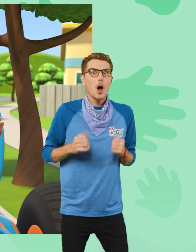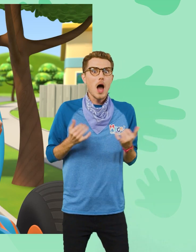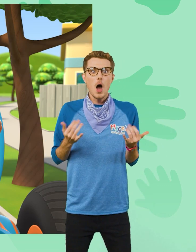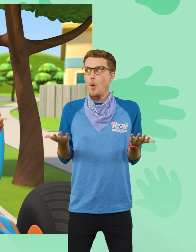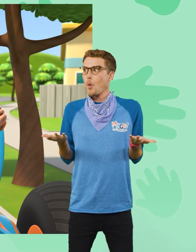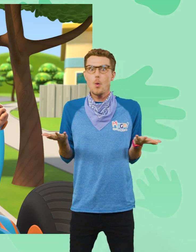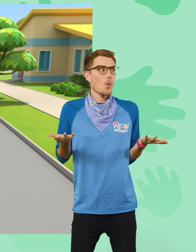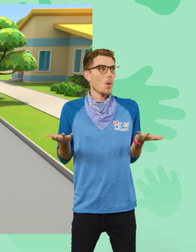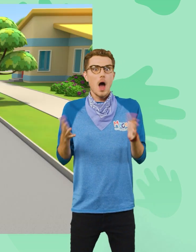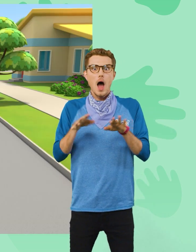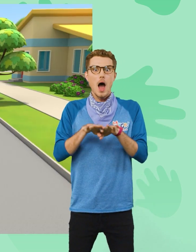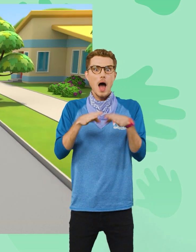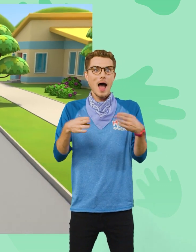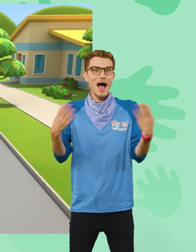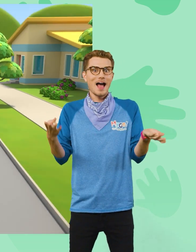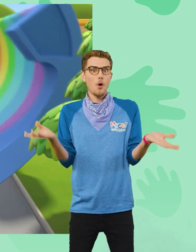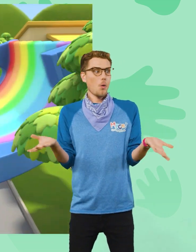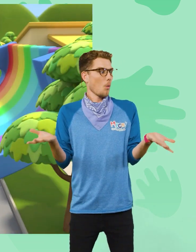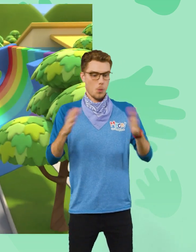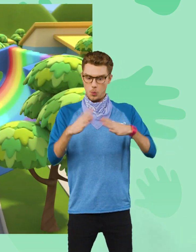Blippi Station.